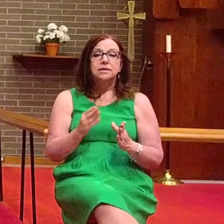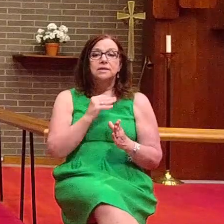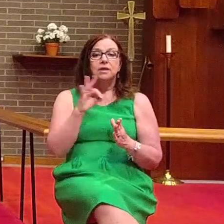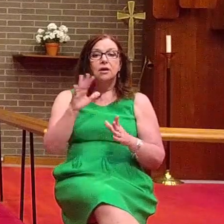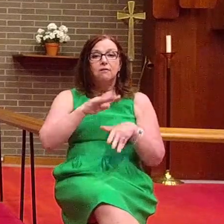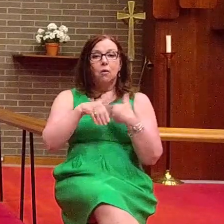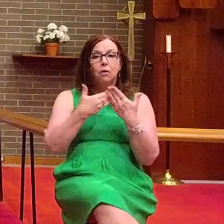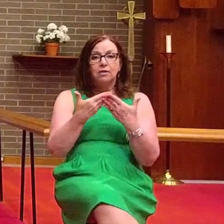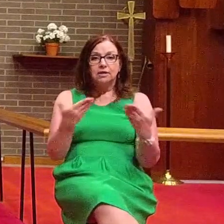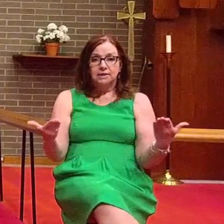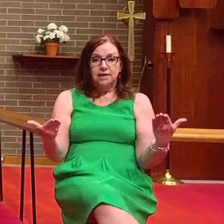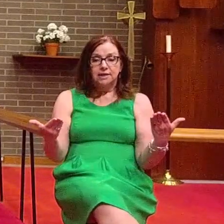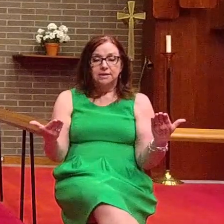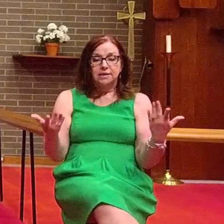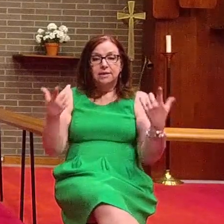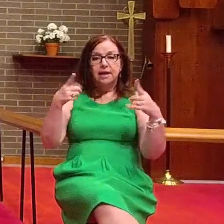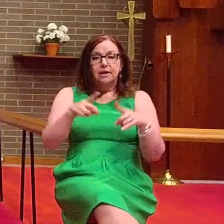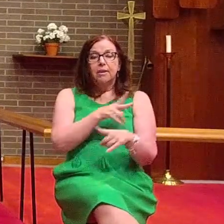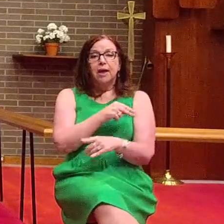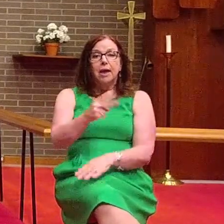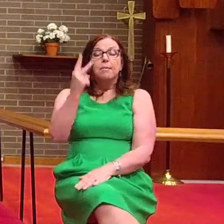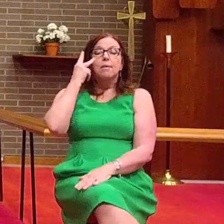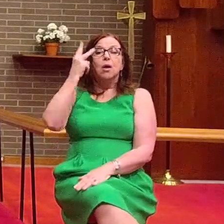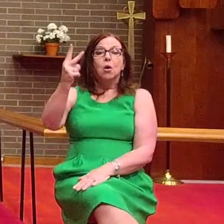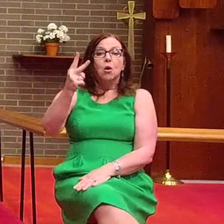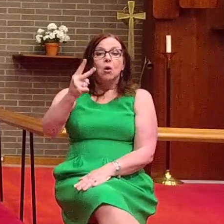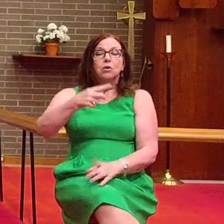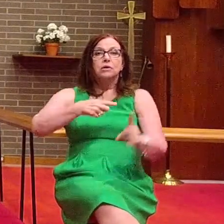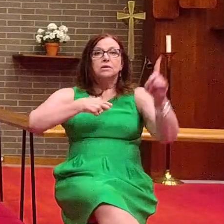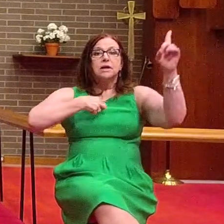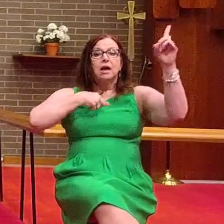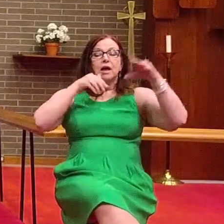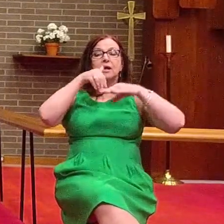these things. And behold, I am sending